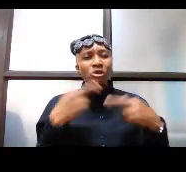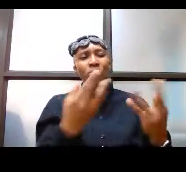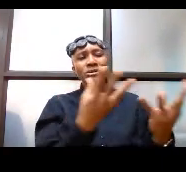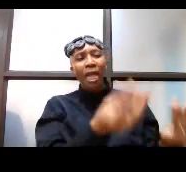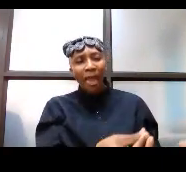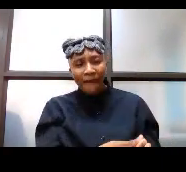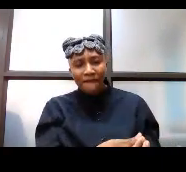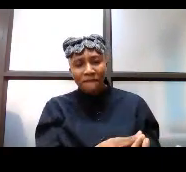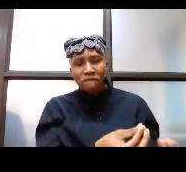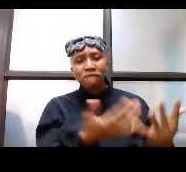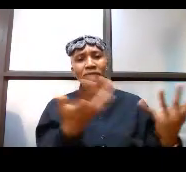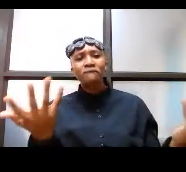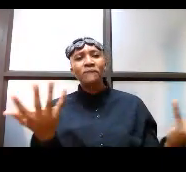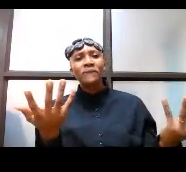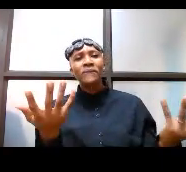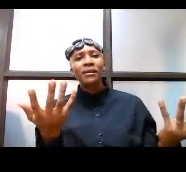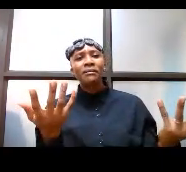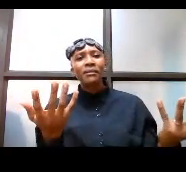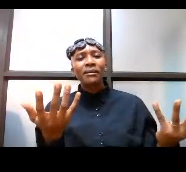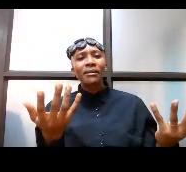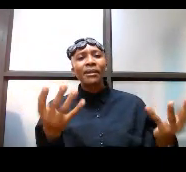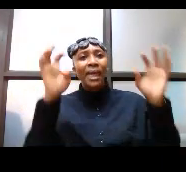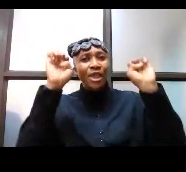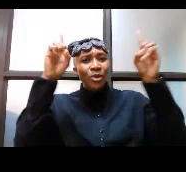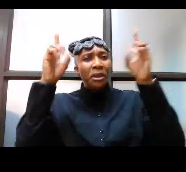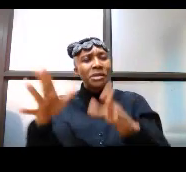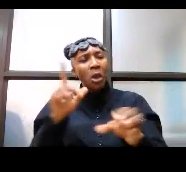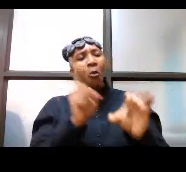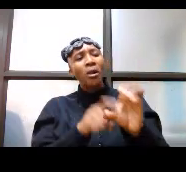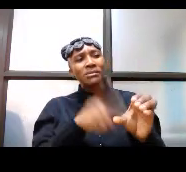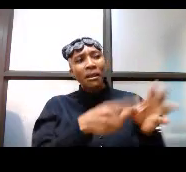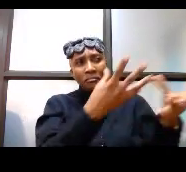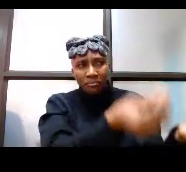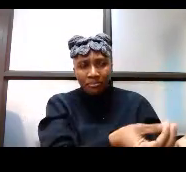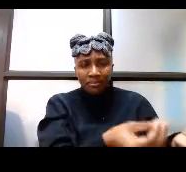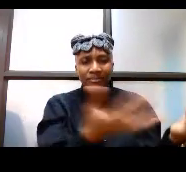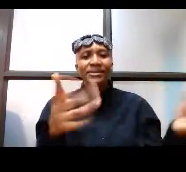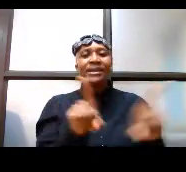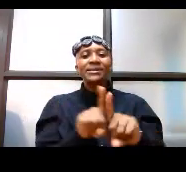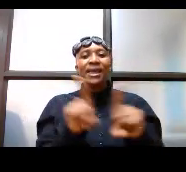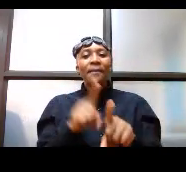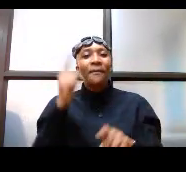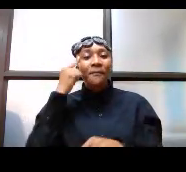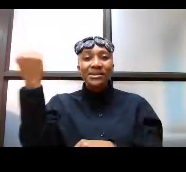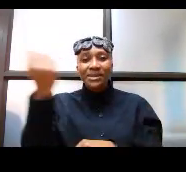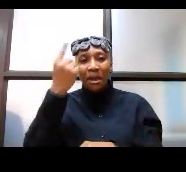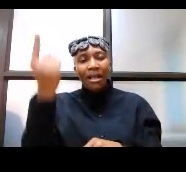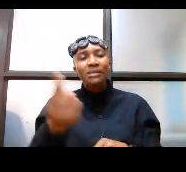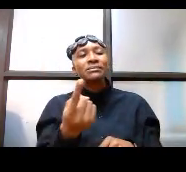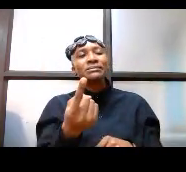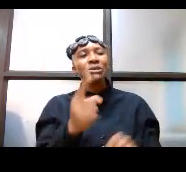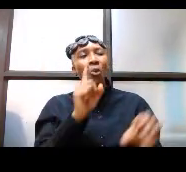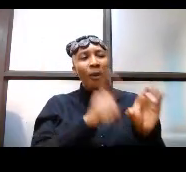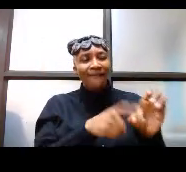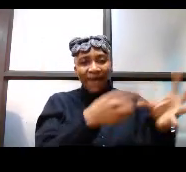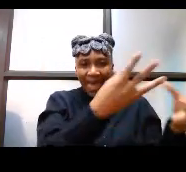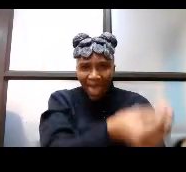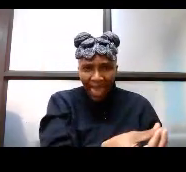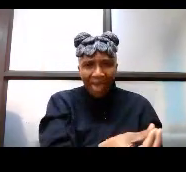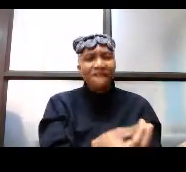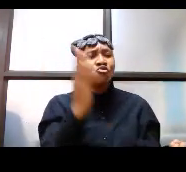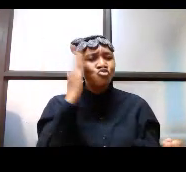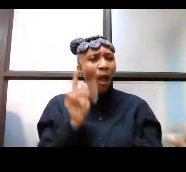have well-qualified educators and principals to deal with blind and visually